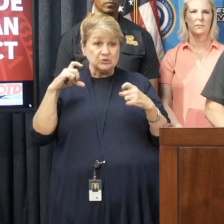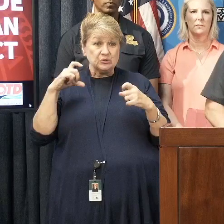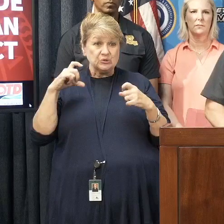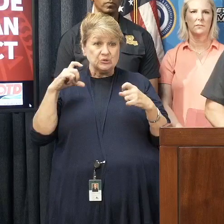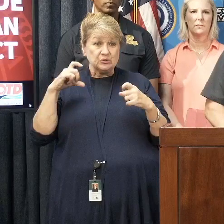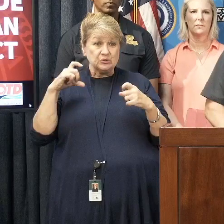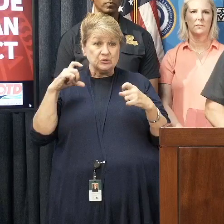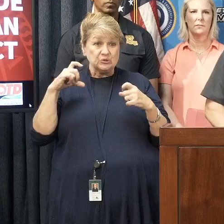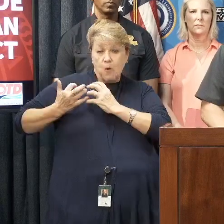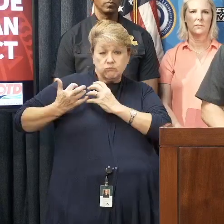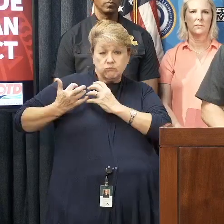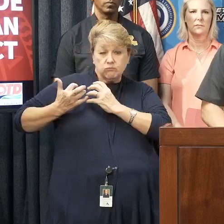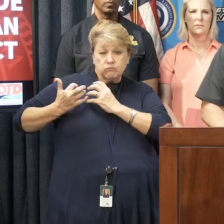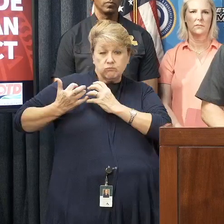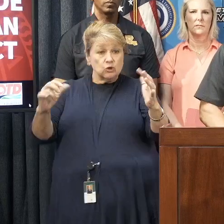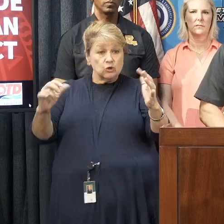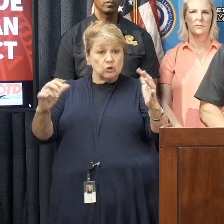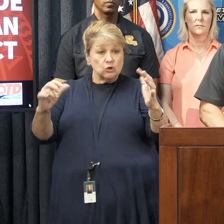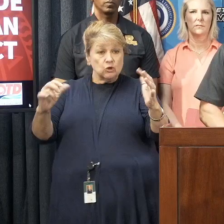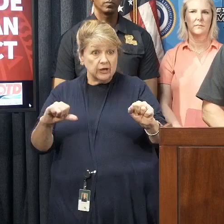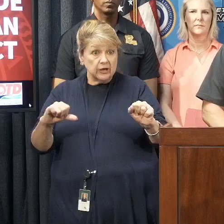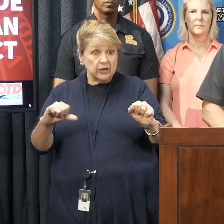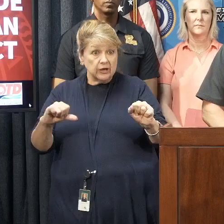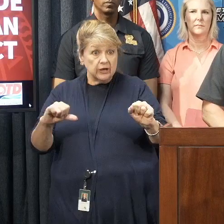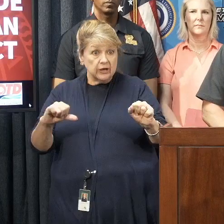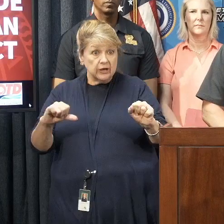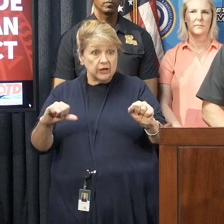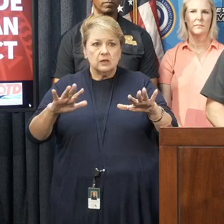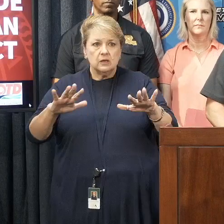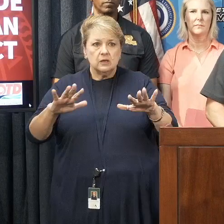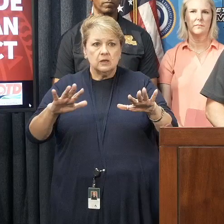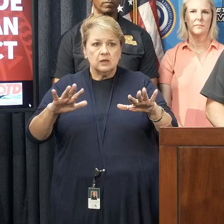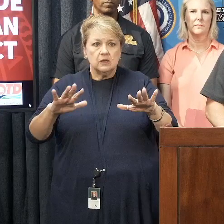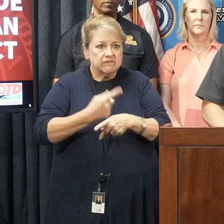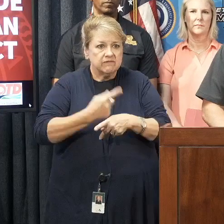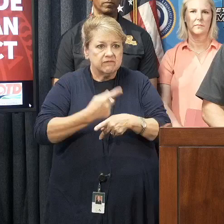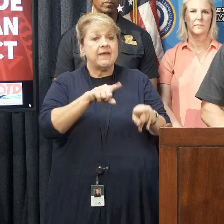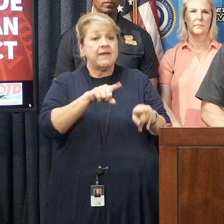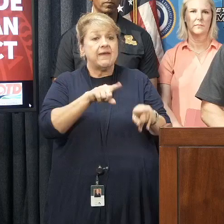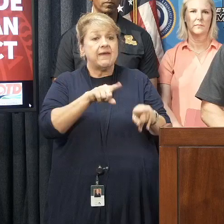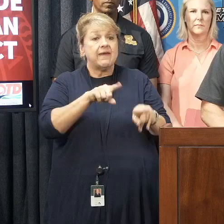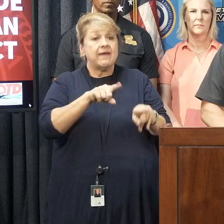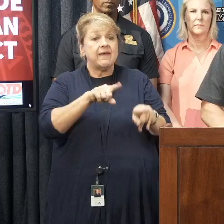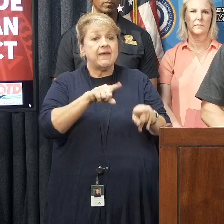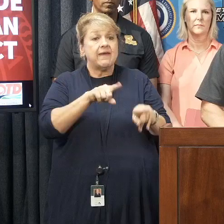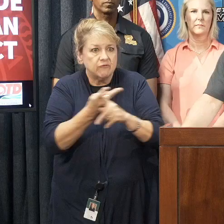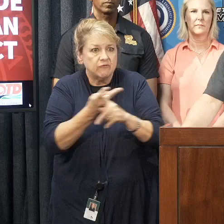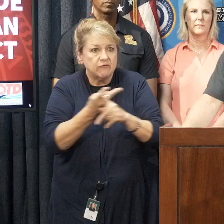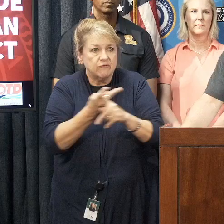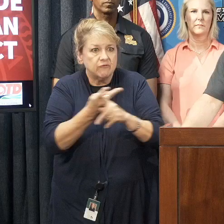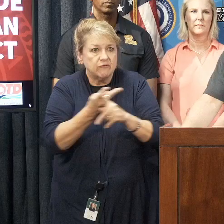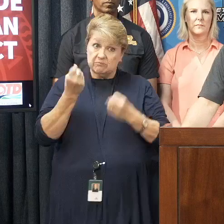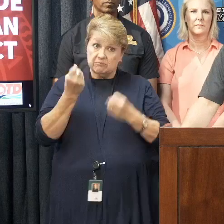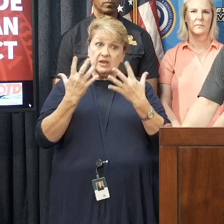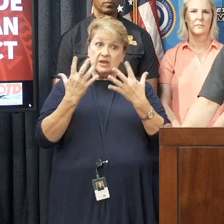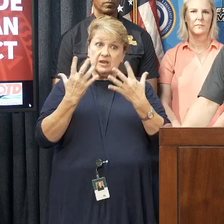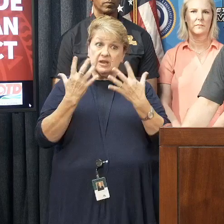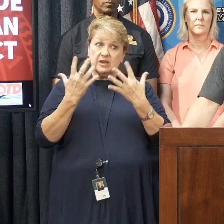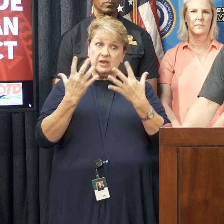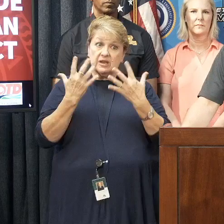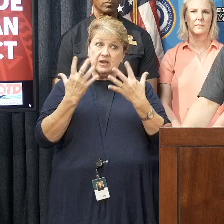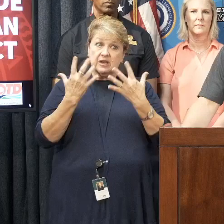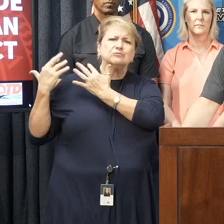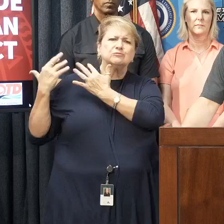truly is a chance for all of us to pull together as a team. We've seen a number of wildfires in recent